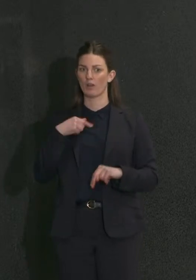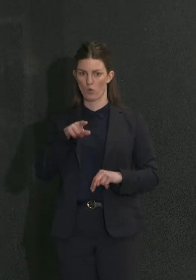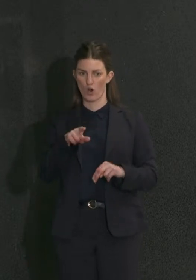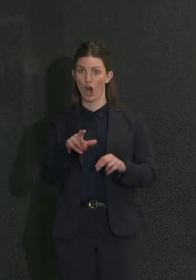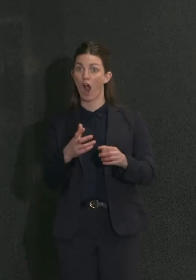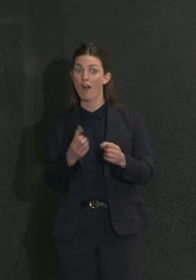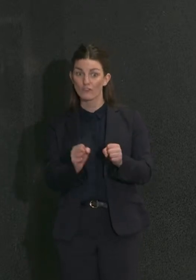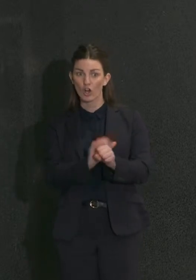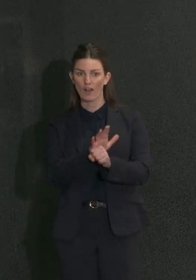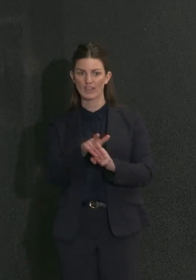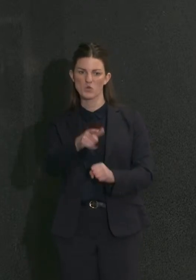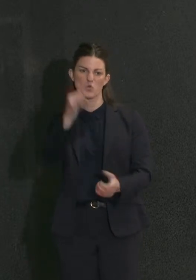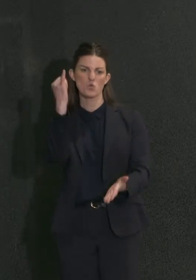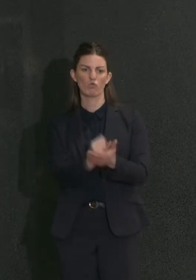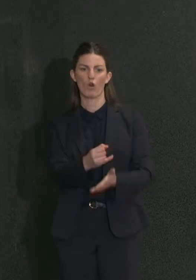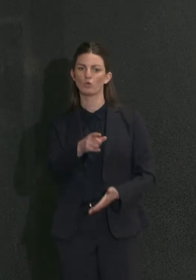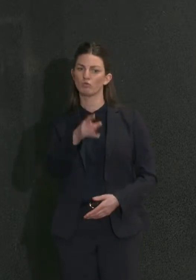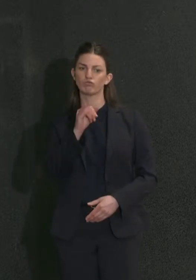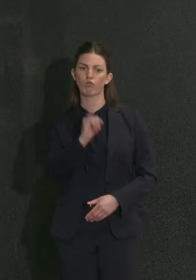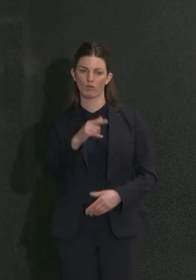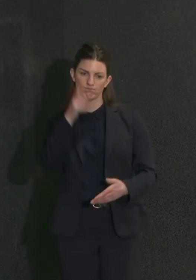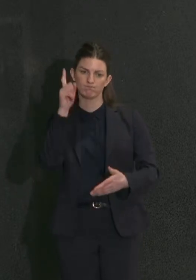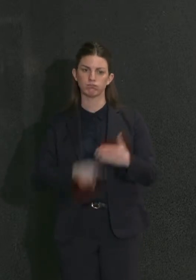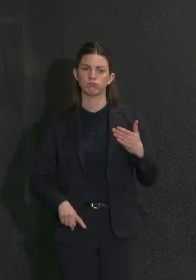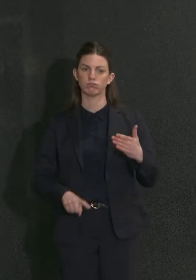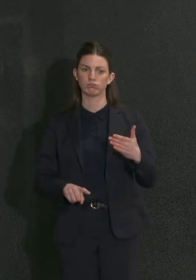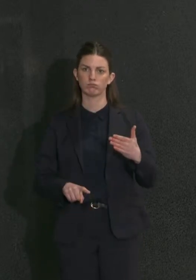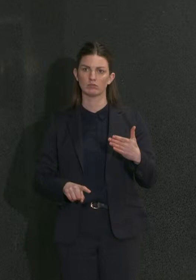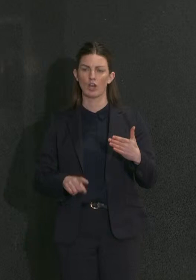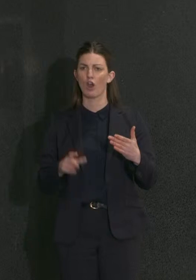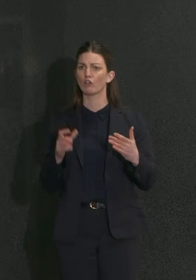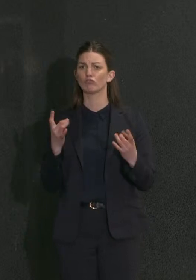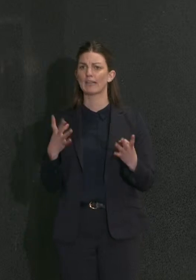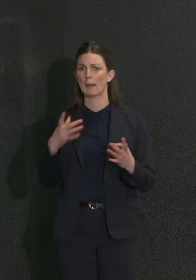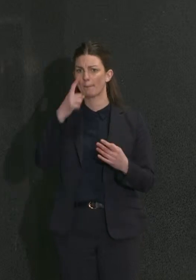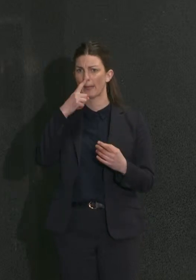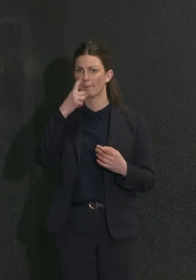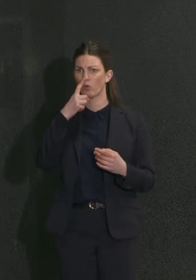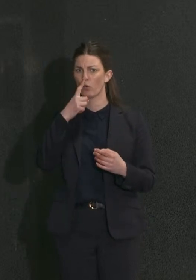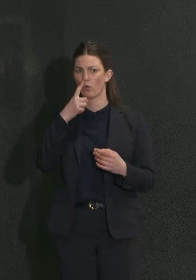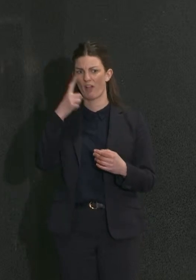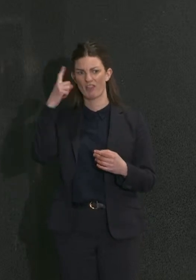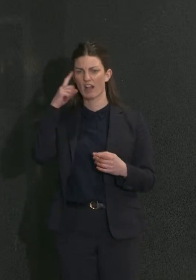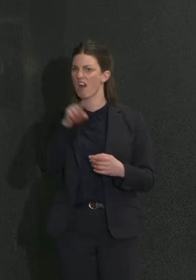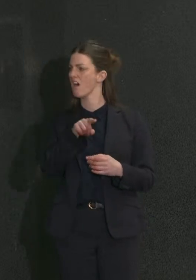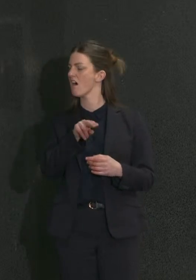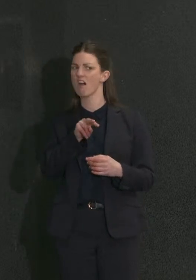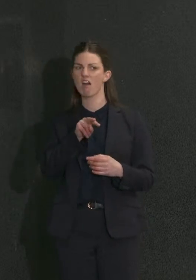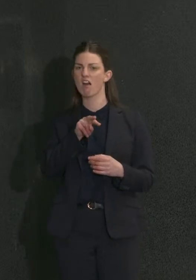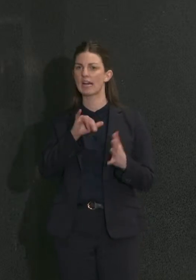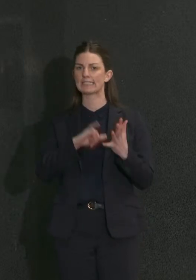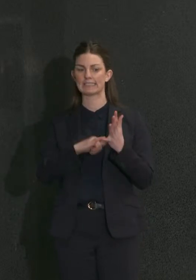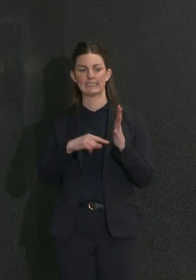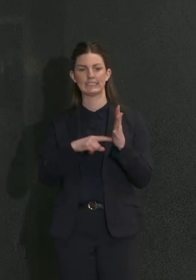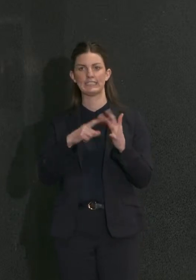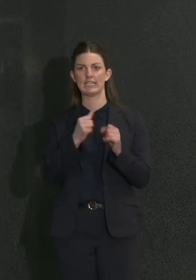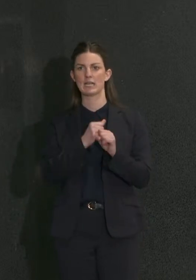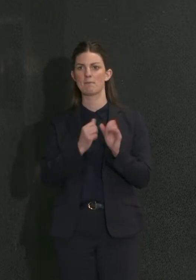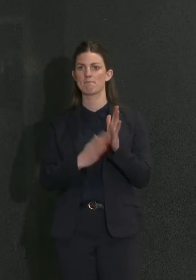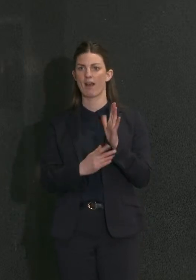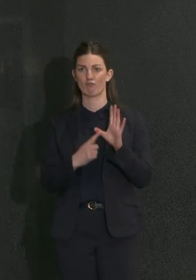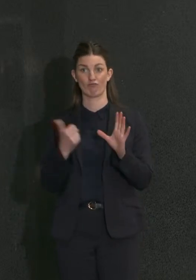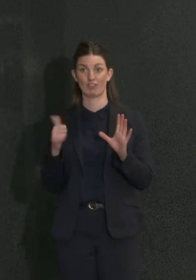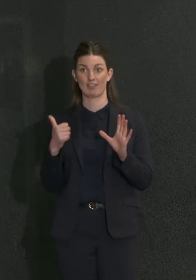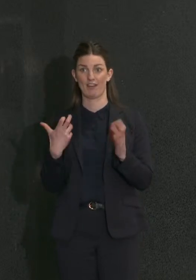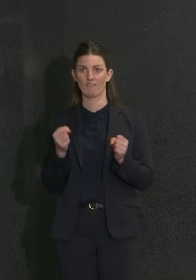that's what it will be read down to. There's already some stigma in different parts of the community, and we have to deal with that. We shouldn't be adding to it. What we'll